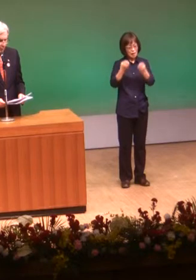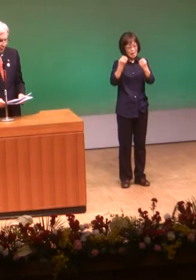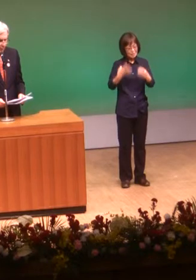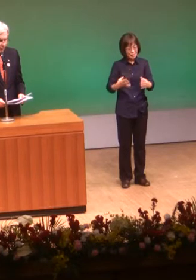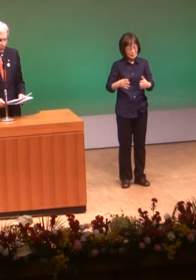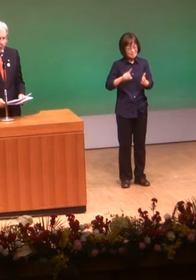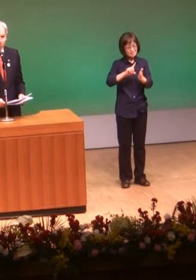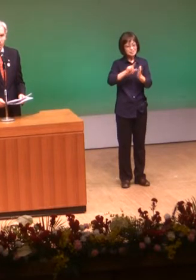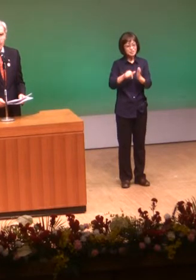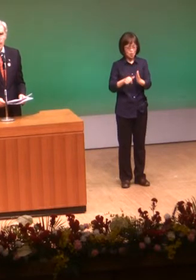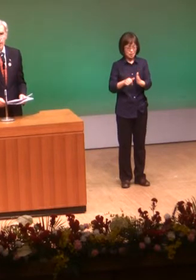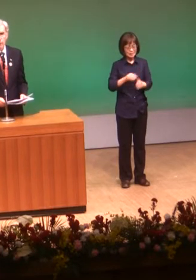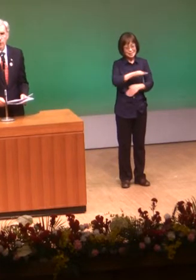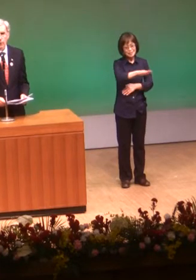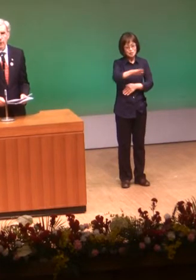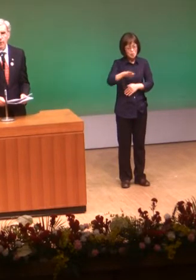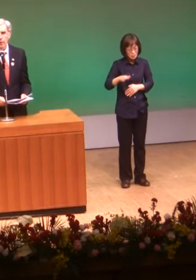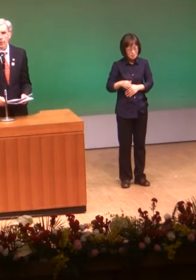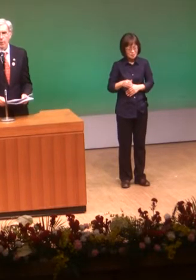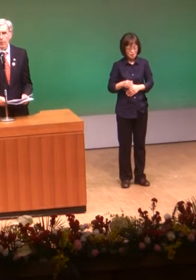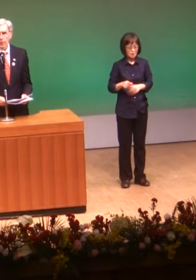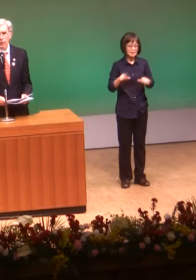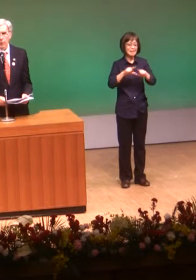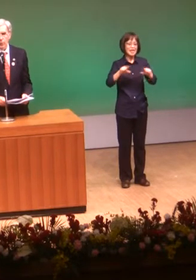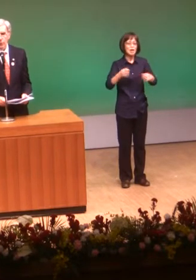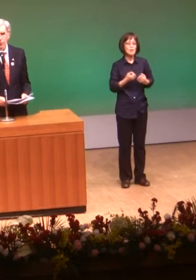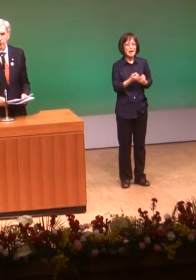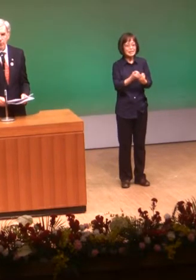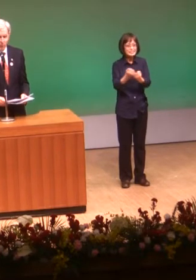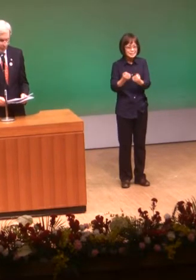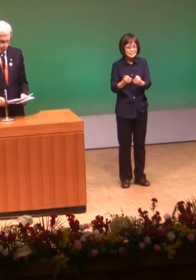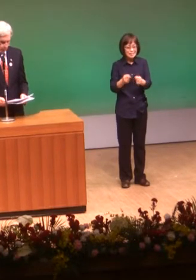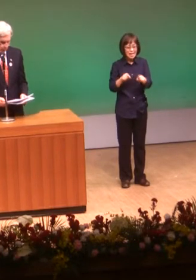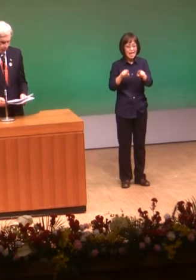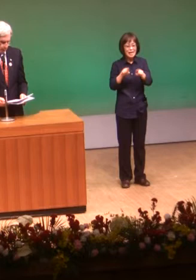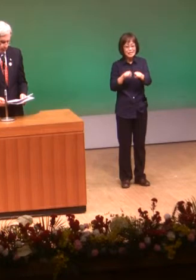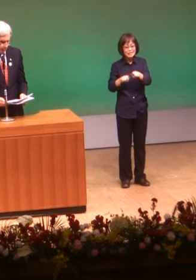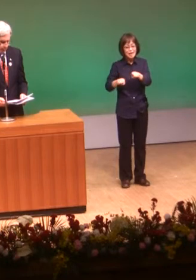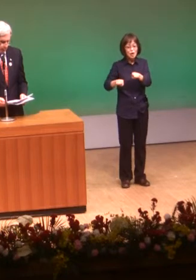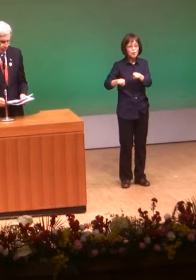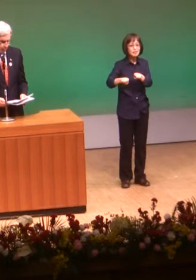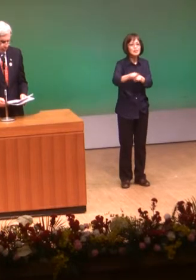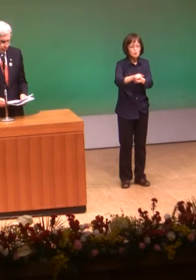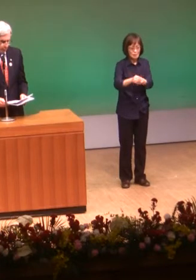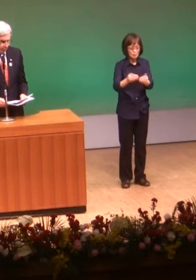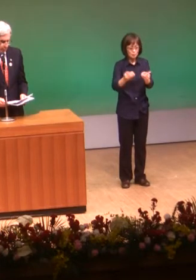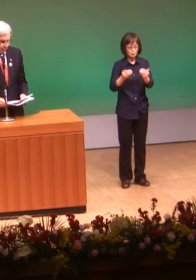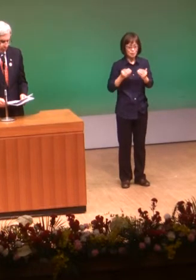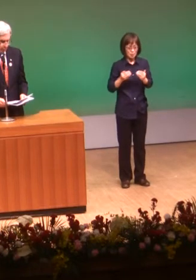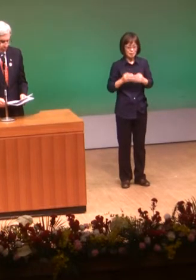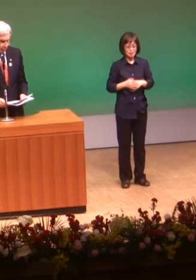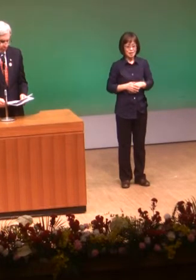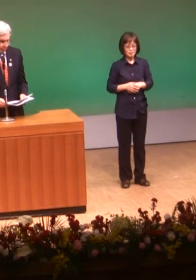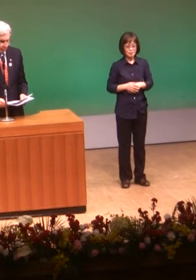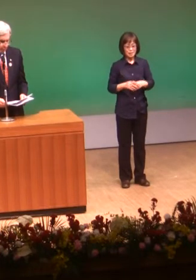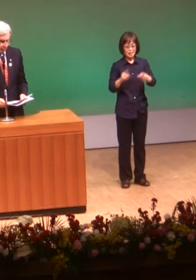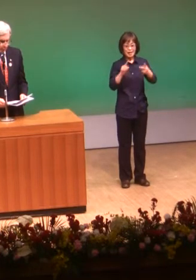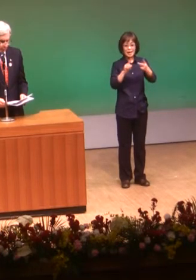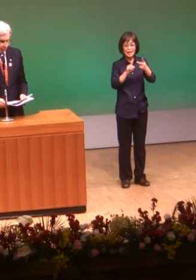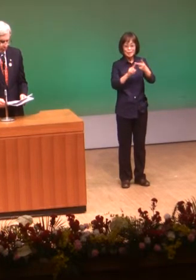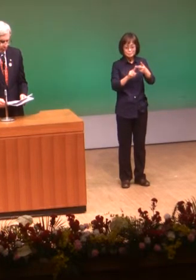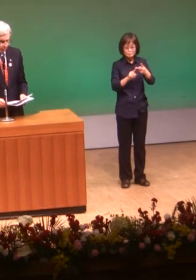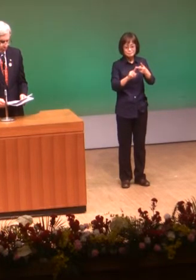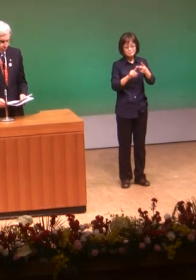people to wage peace and to lead their leaders. Gandhi was the great proponent